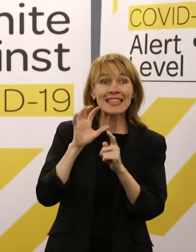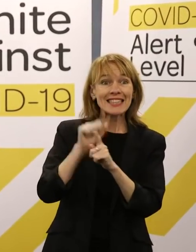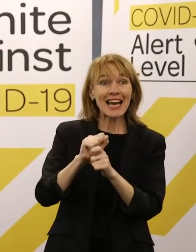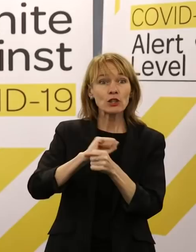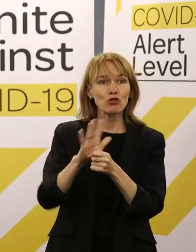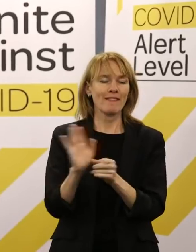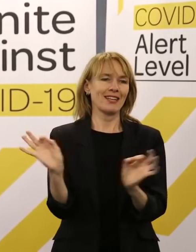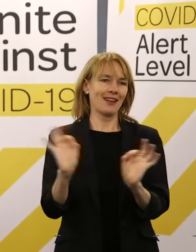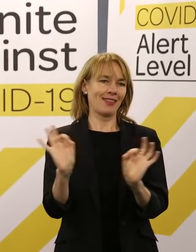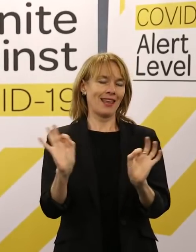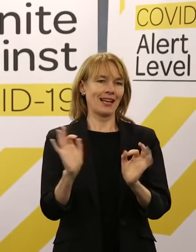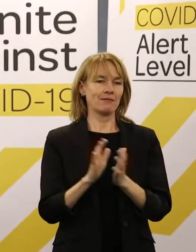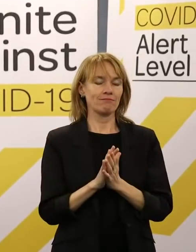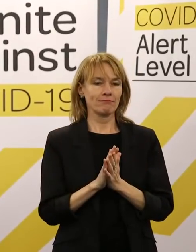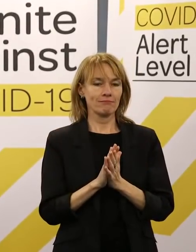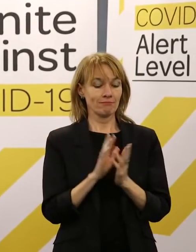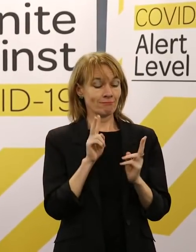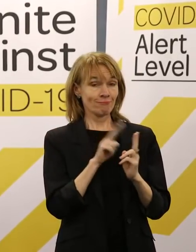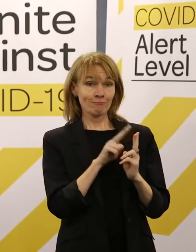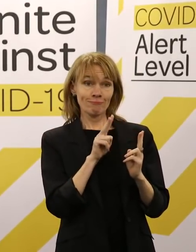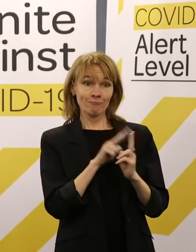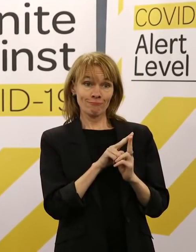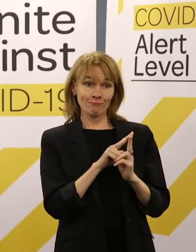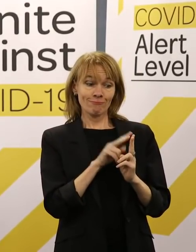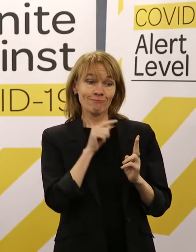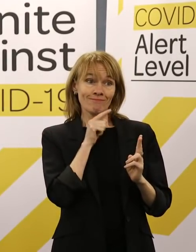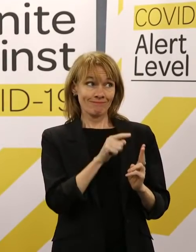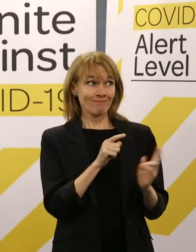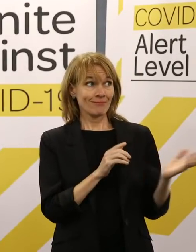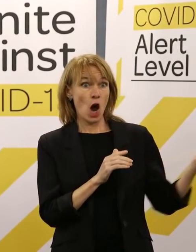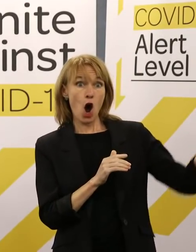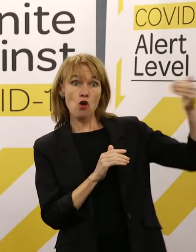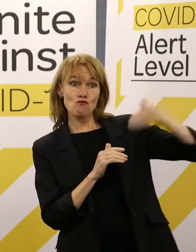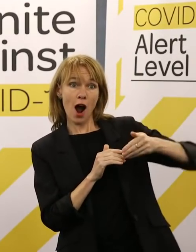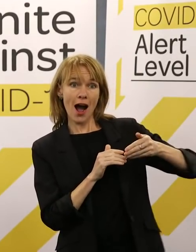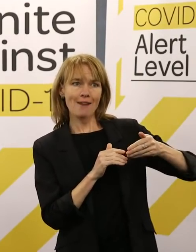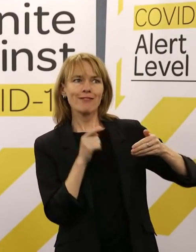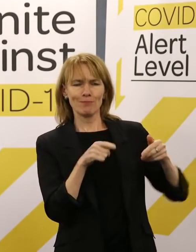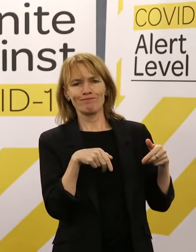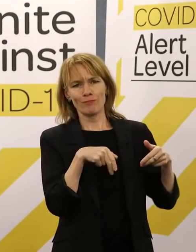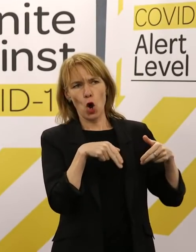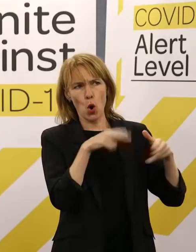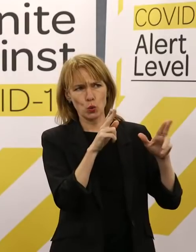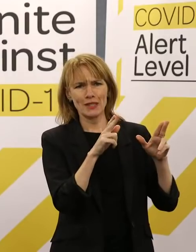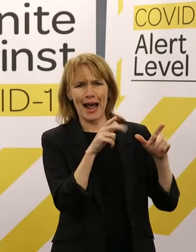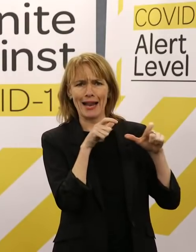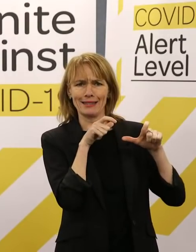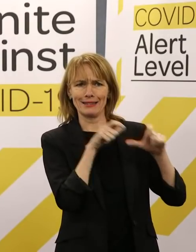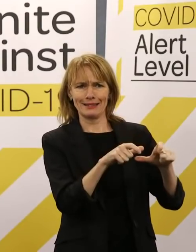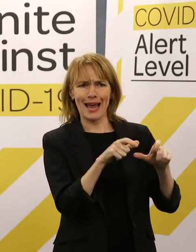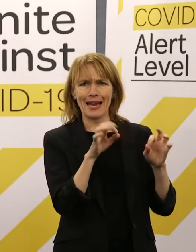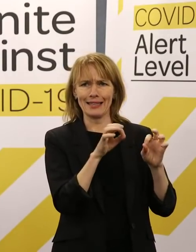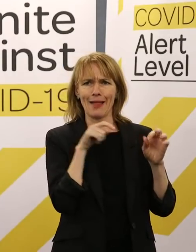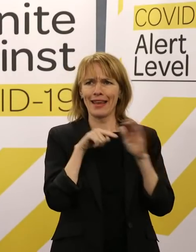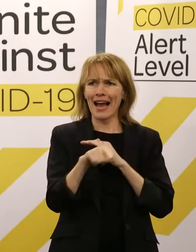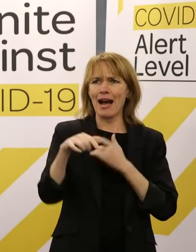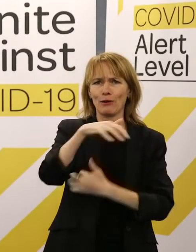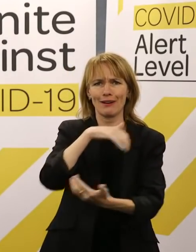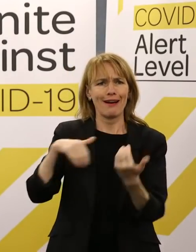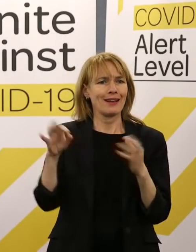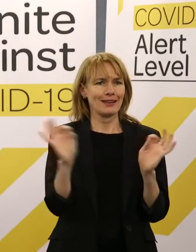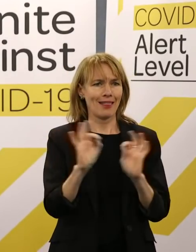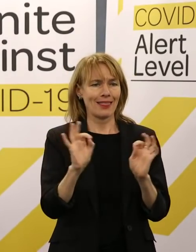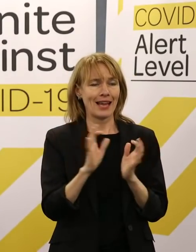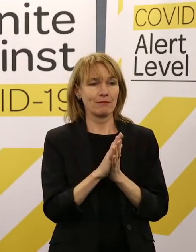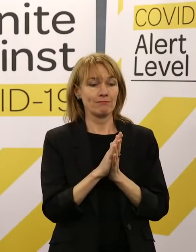today's cases have been in managed isolation since their arrival, and their addition brings the number of active cases